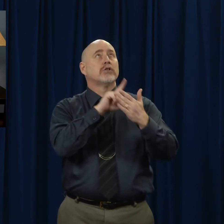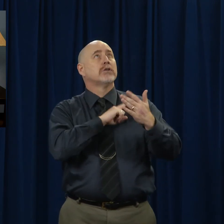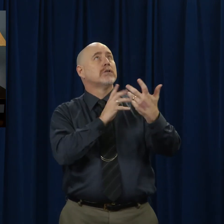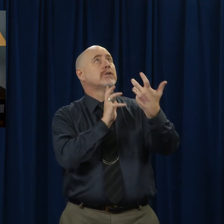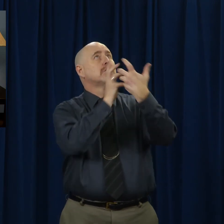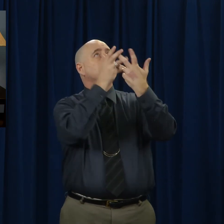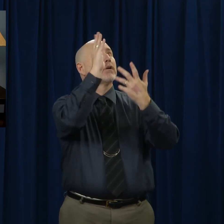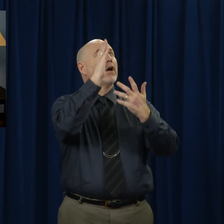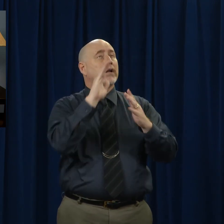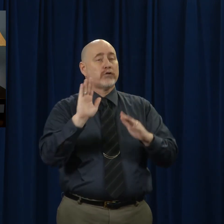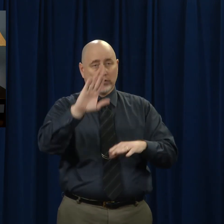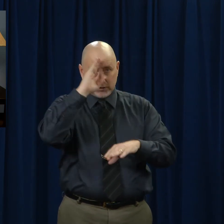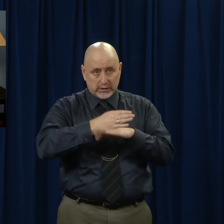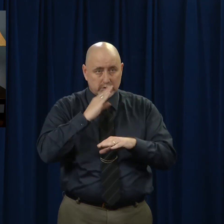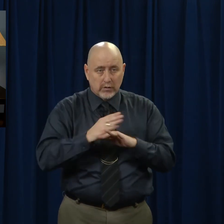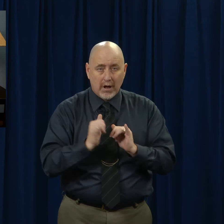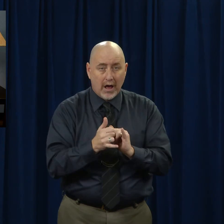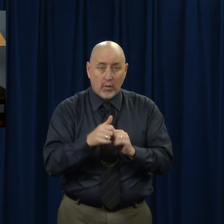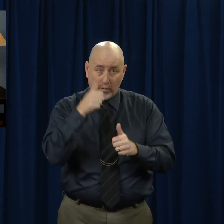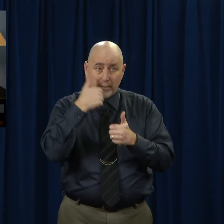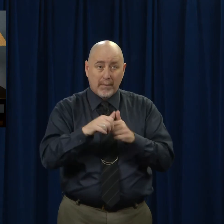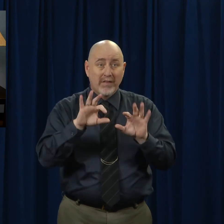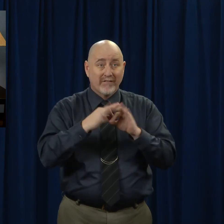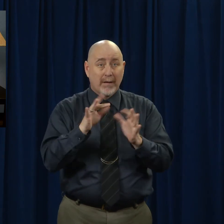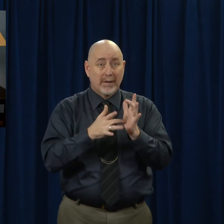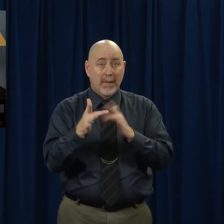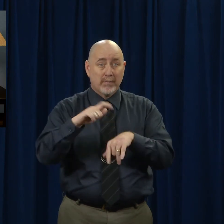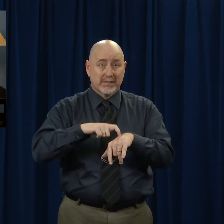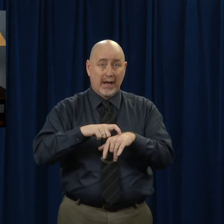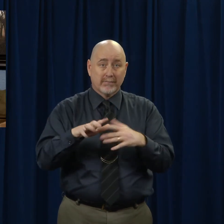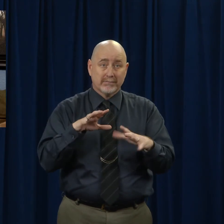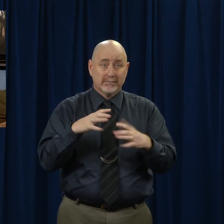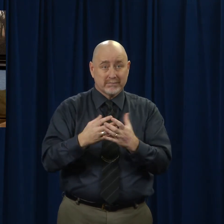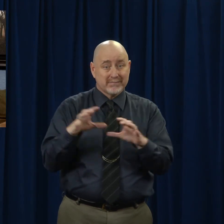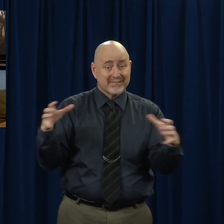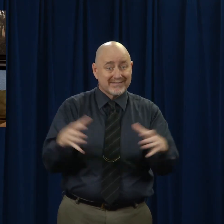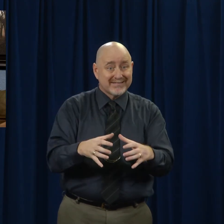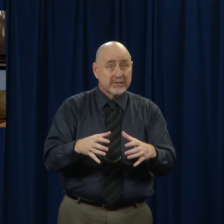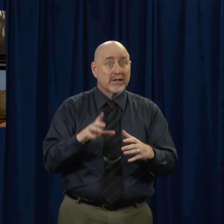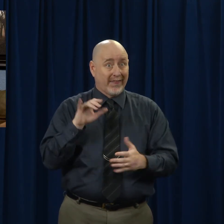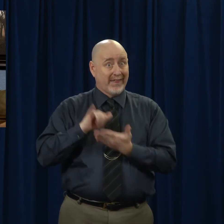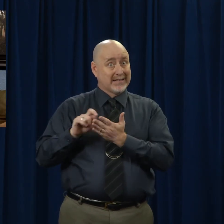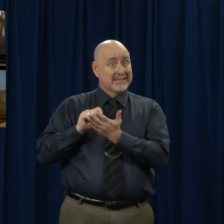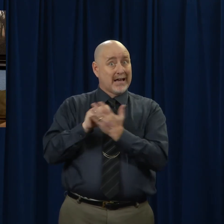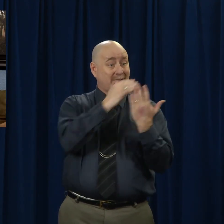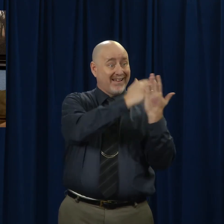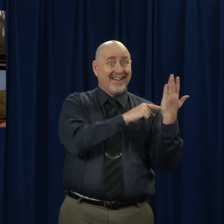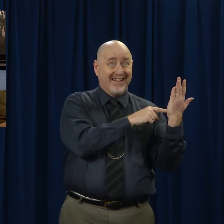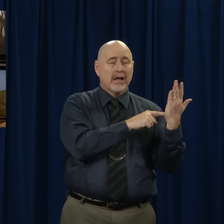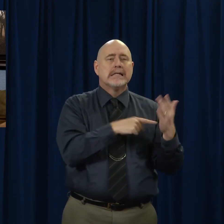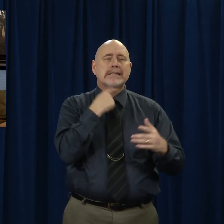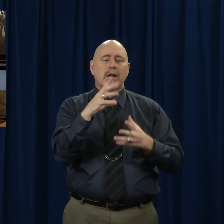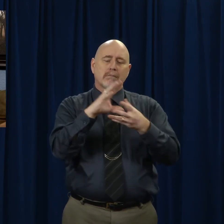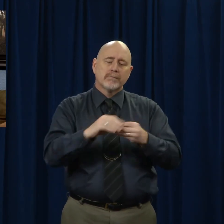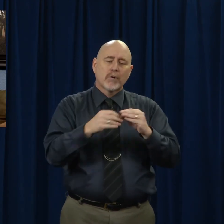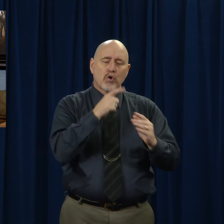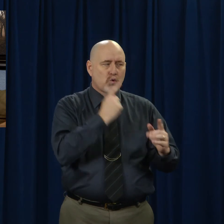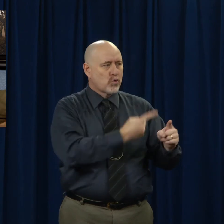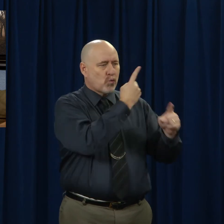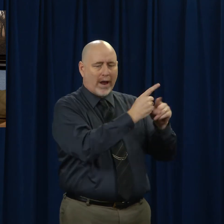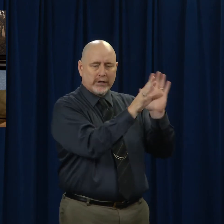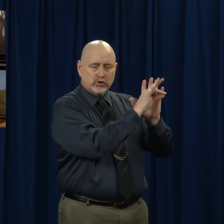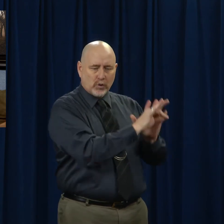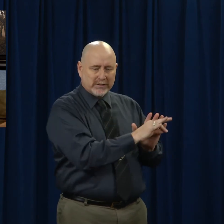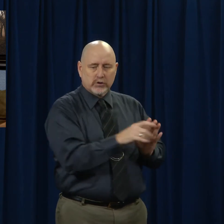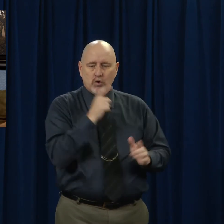conscience in your sons and daughters? Remember the family Bible time we talked about. And when you do that, tell them Bible accounts of people who did the